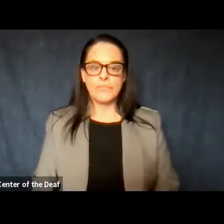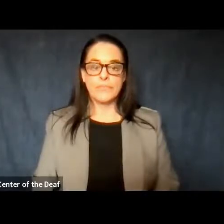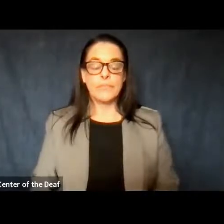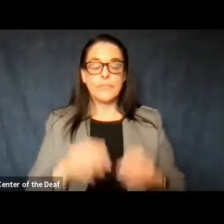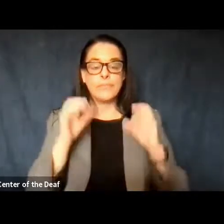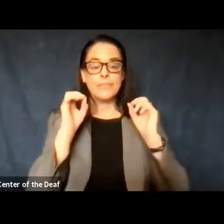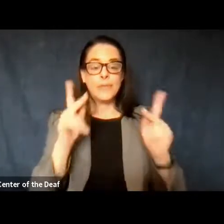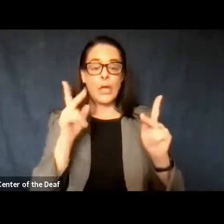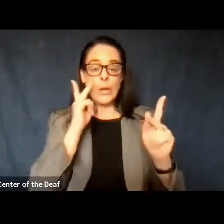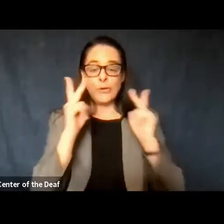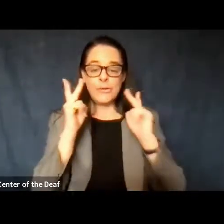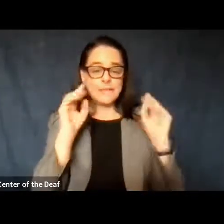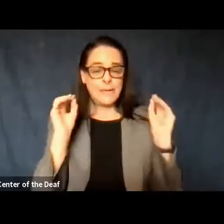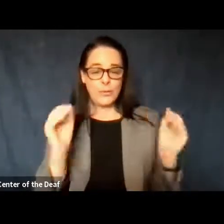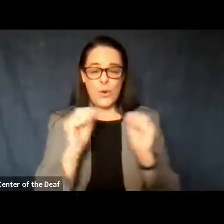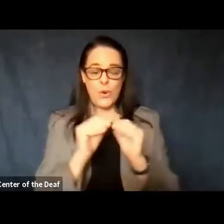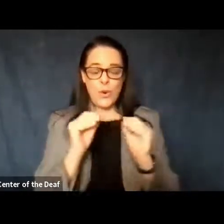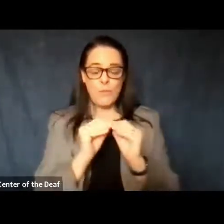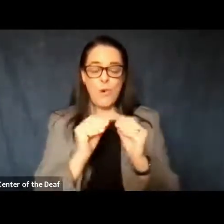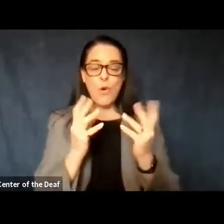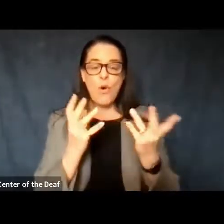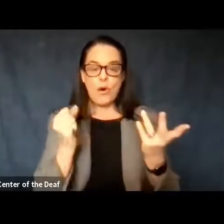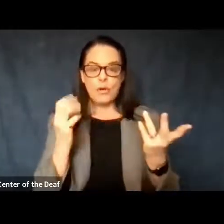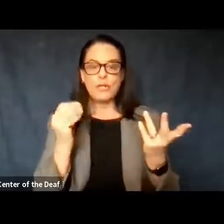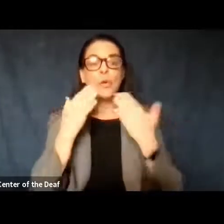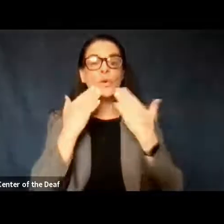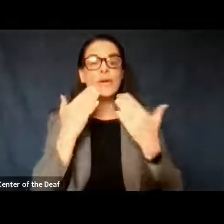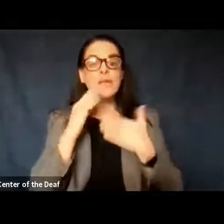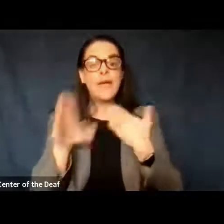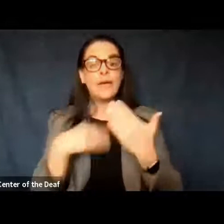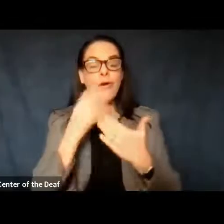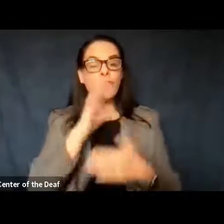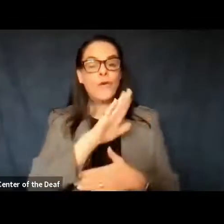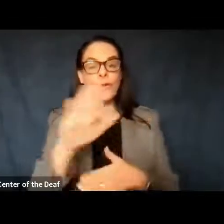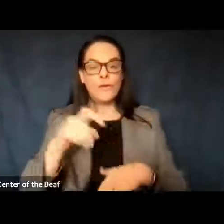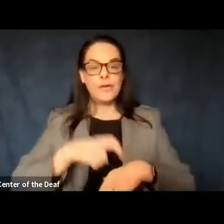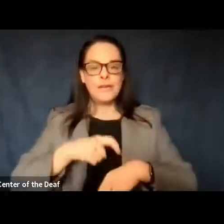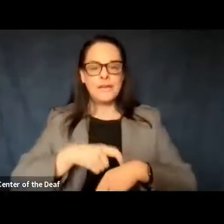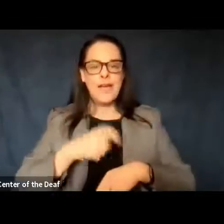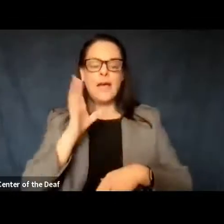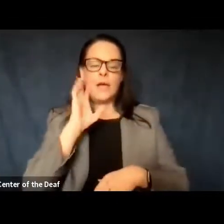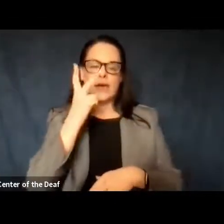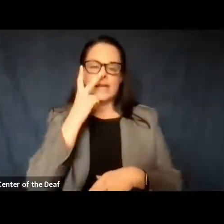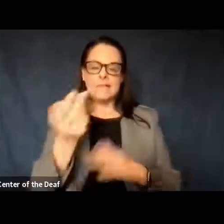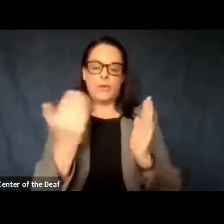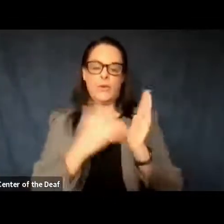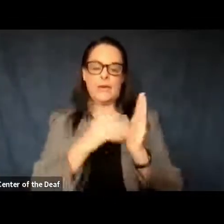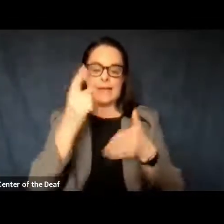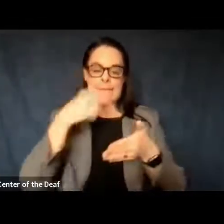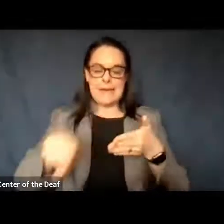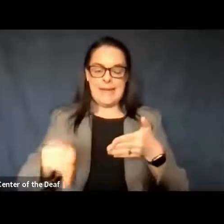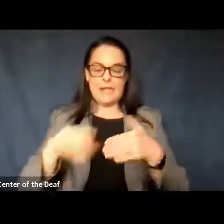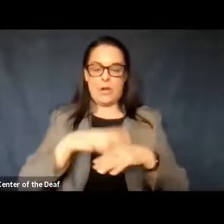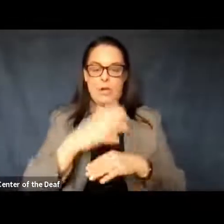All right, I'm not seeing any other questions come in, so thank you all for your time. We will see you again next